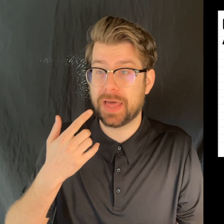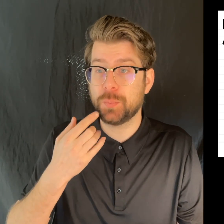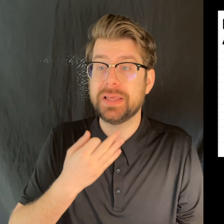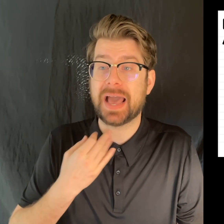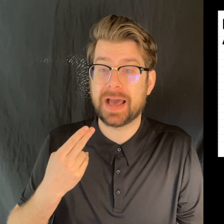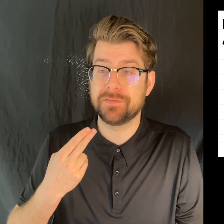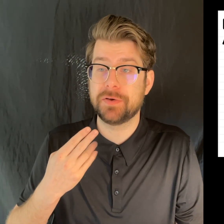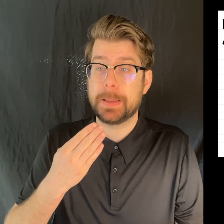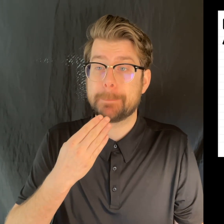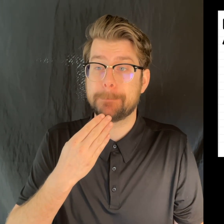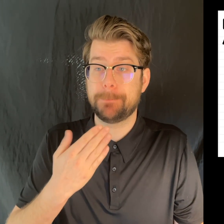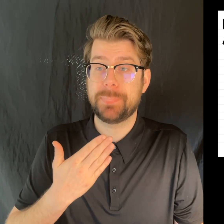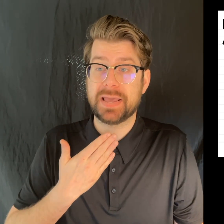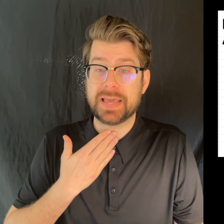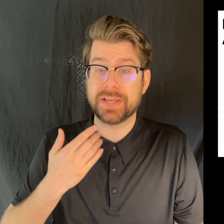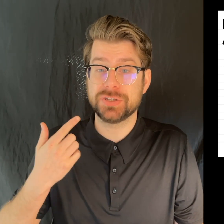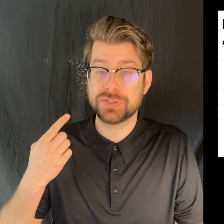we have beige,